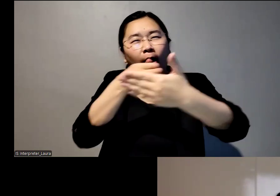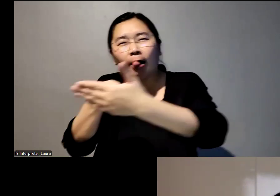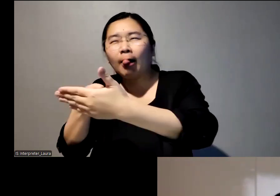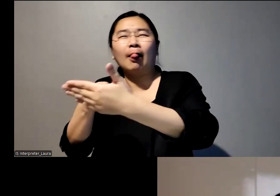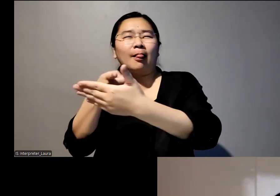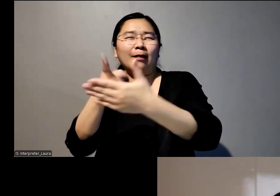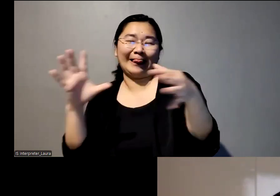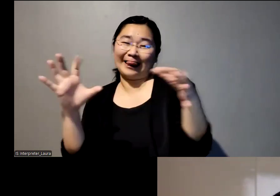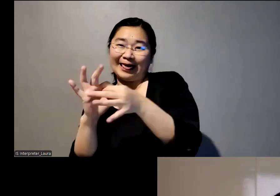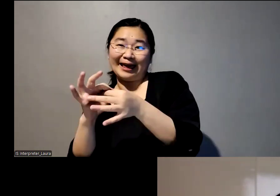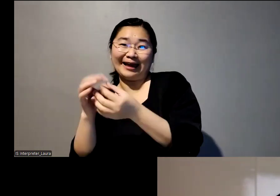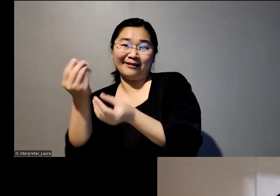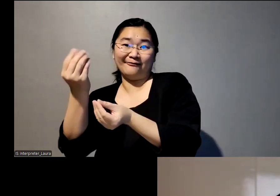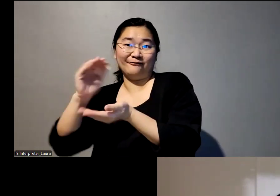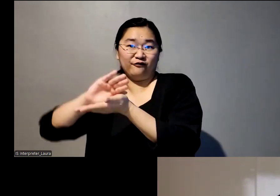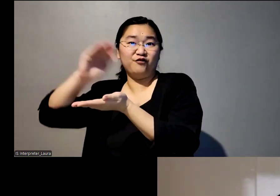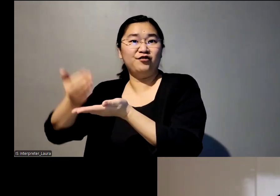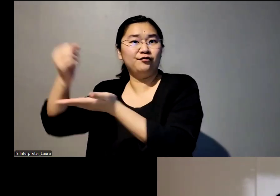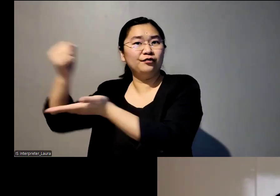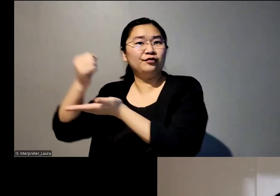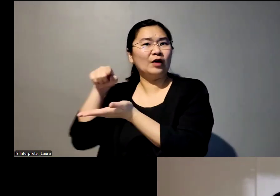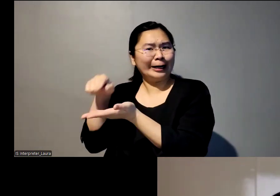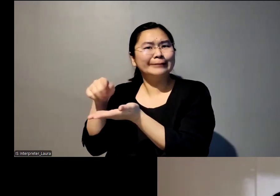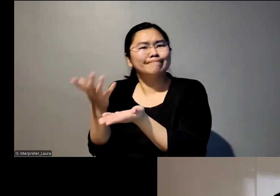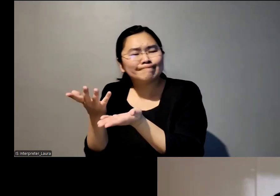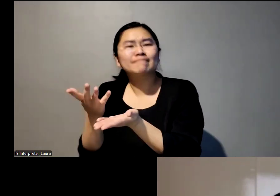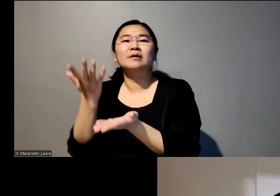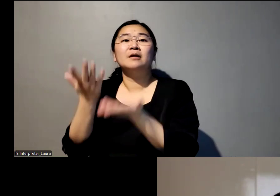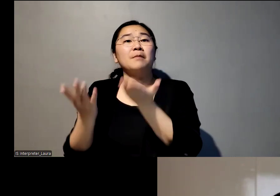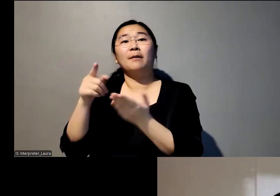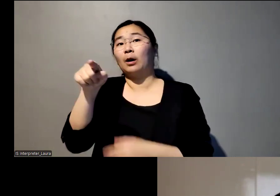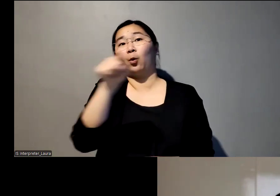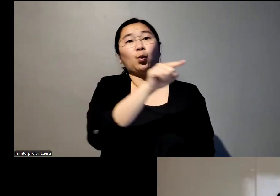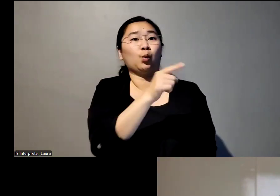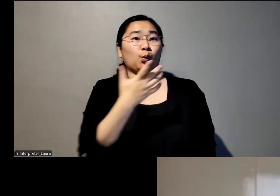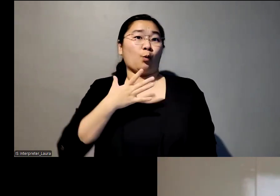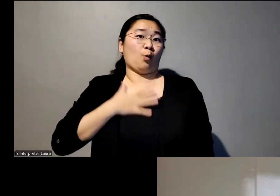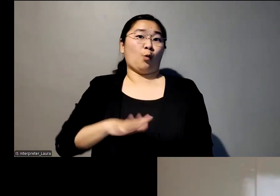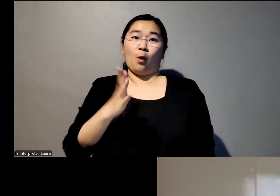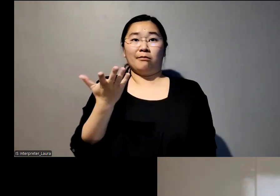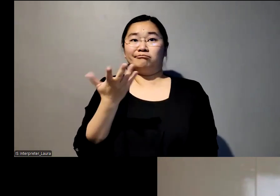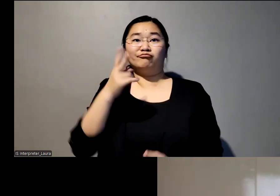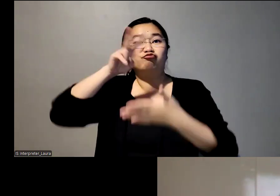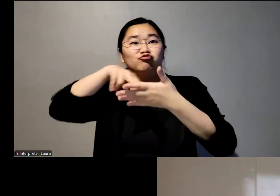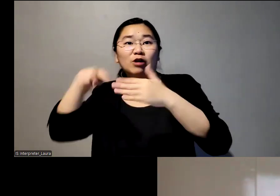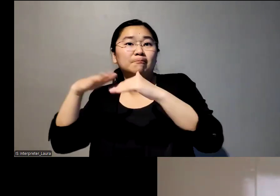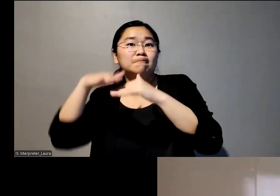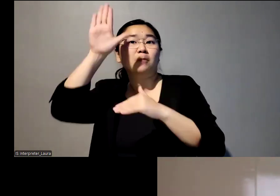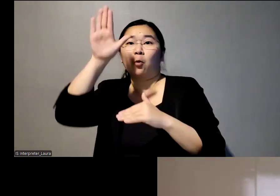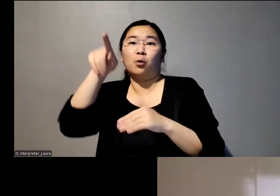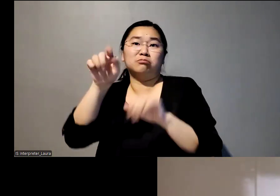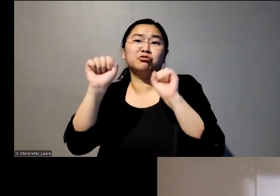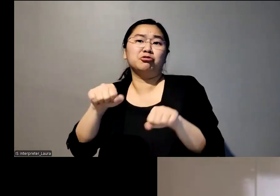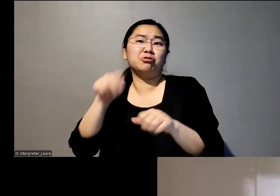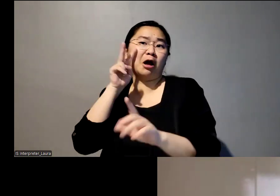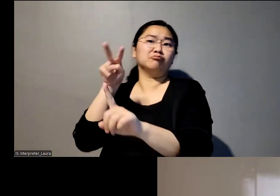funding barriers that OPDs experience, smaller organizations of persons with disabilities experience. And therefore,